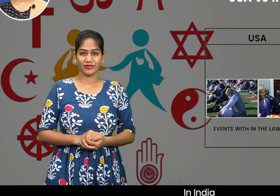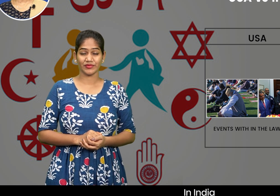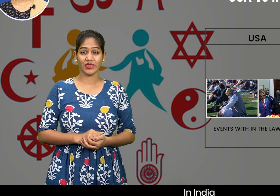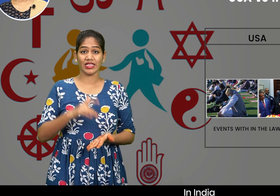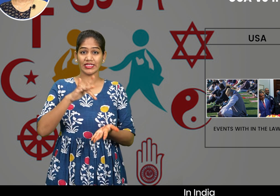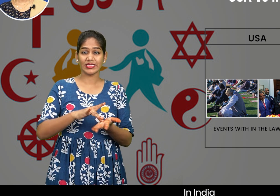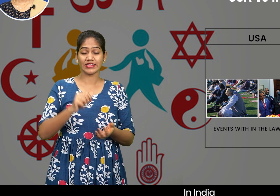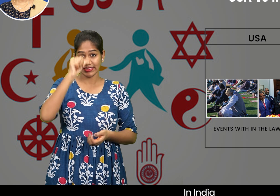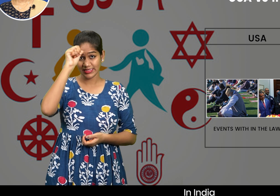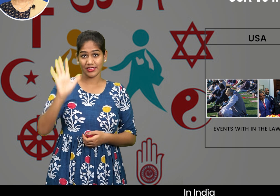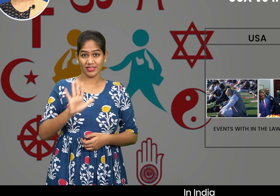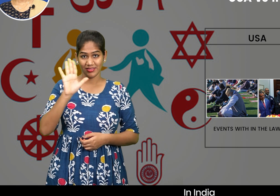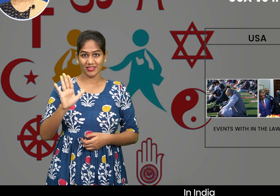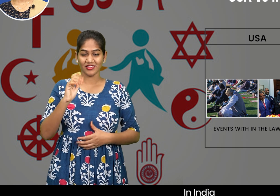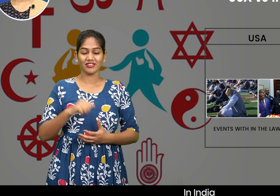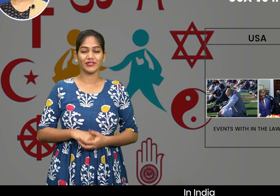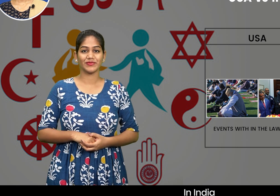In India,